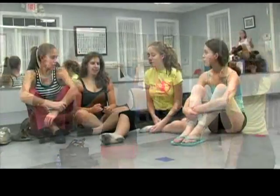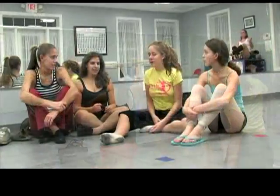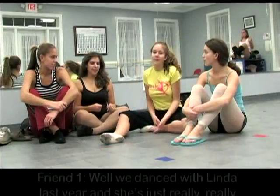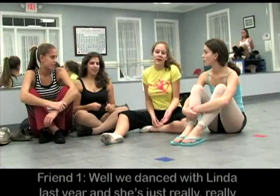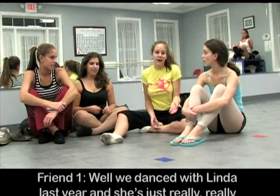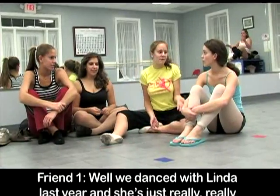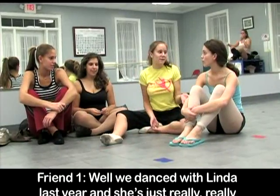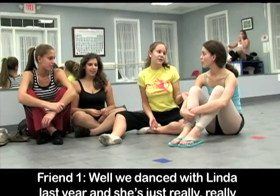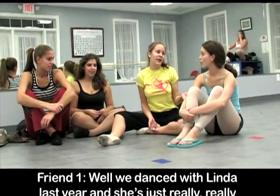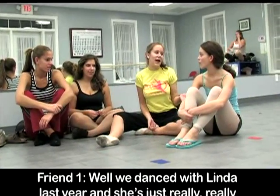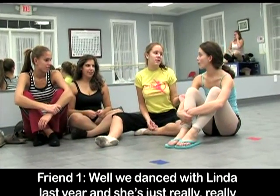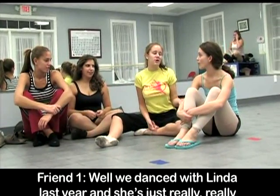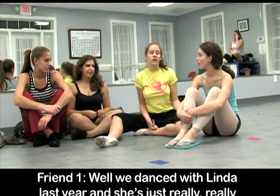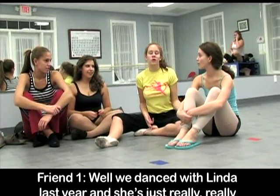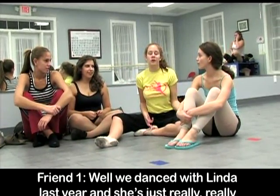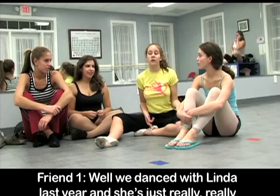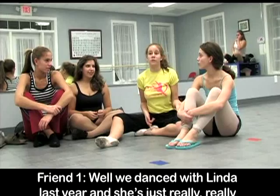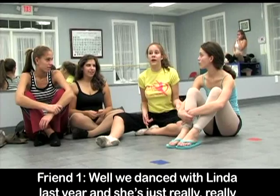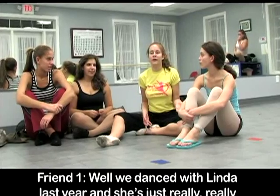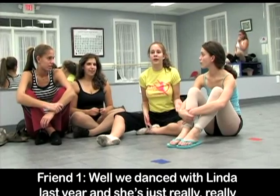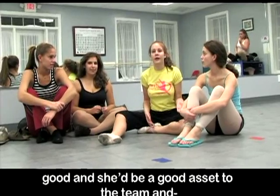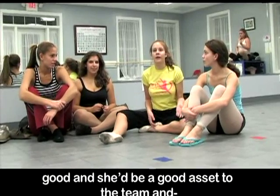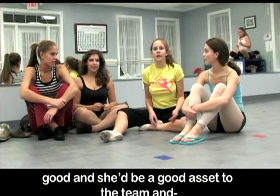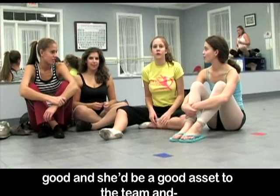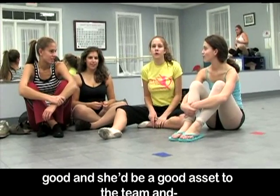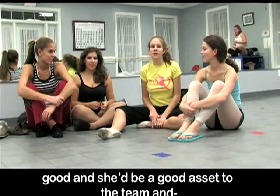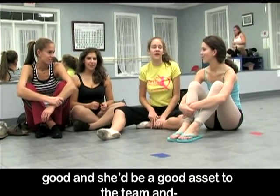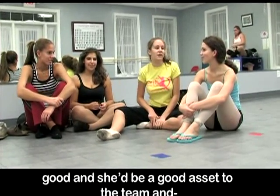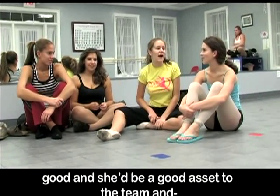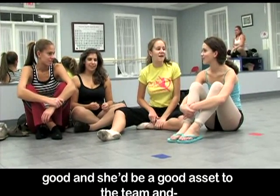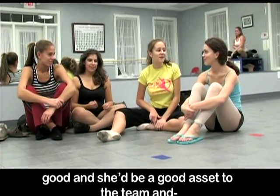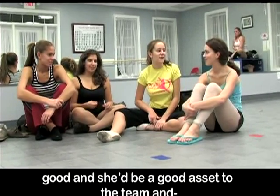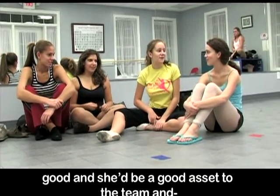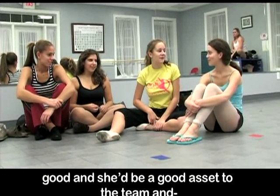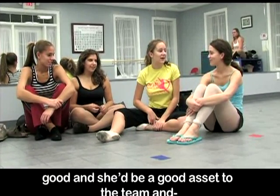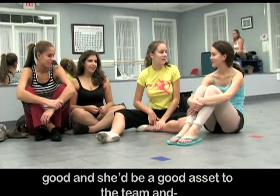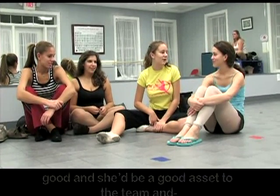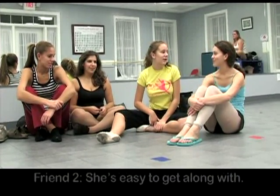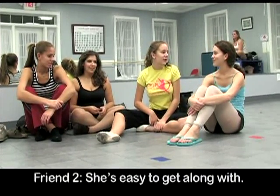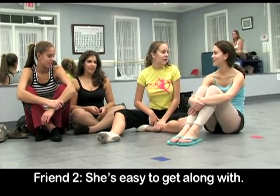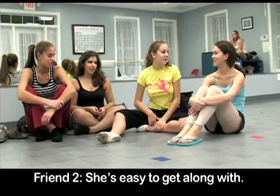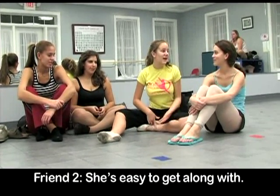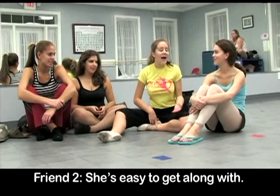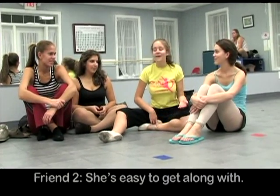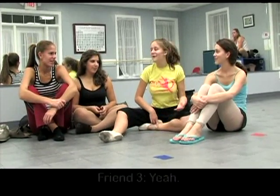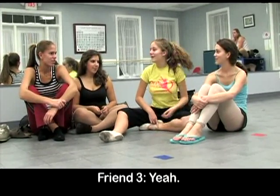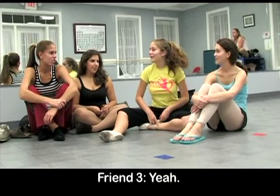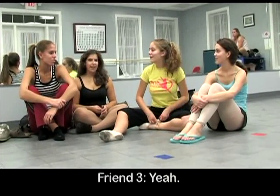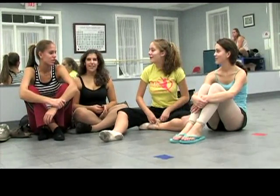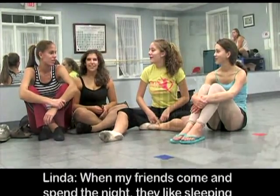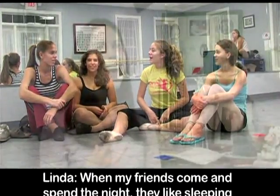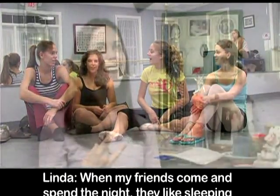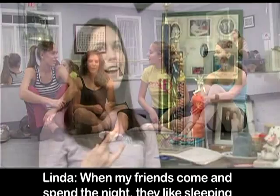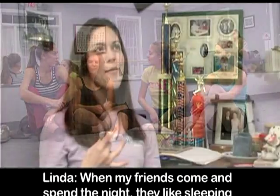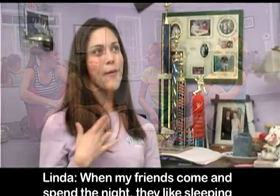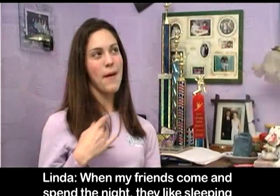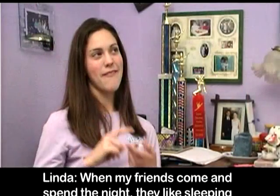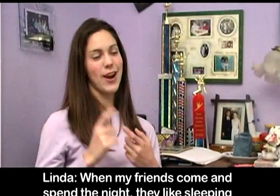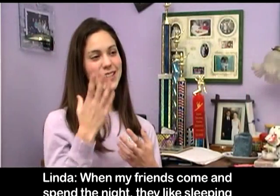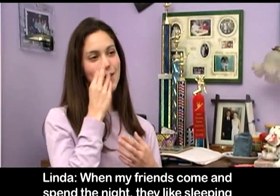Well, we danced with Linda last year, and she was just really, really good, and she'd be a good asset to the team. And so just we easy asked to get her along with. And since when my friends come and